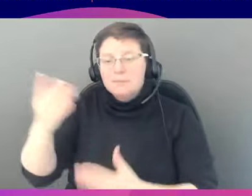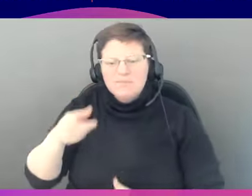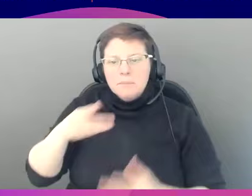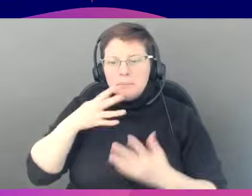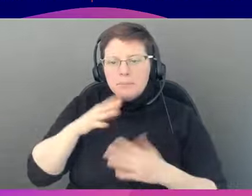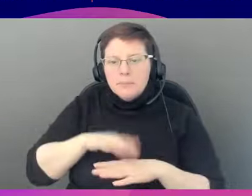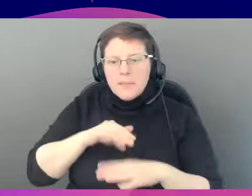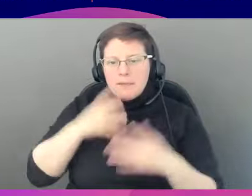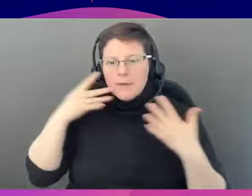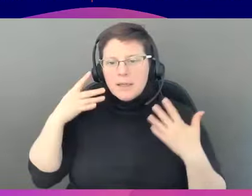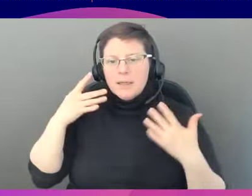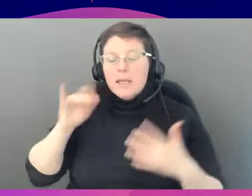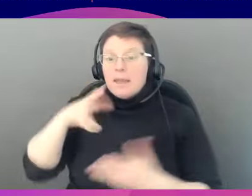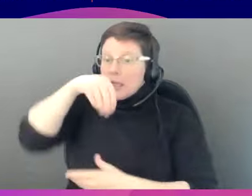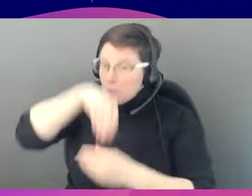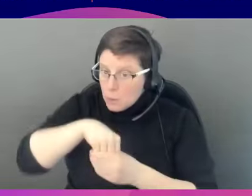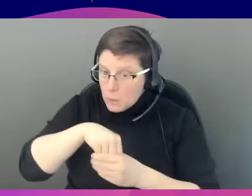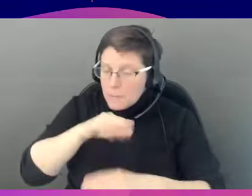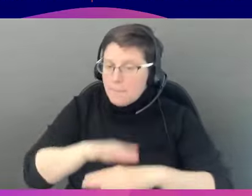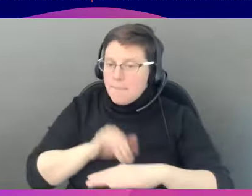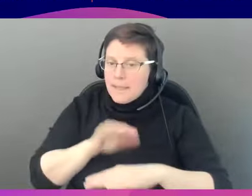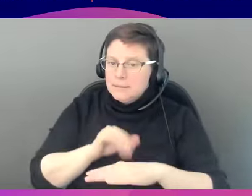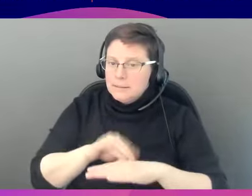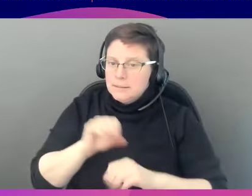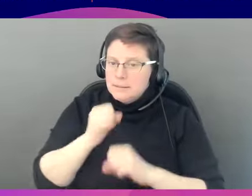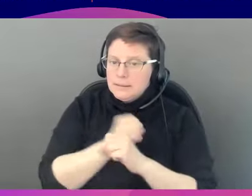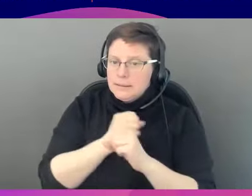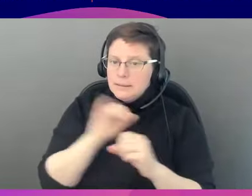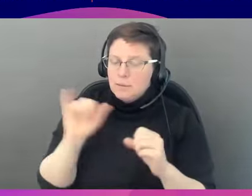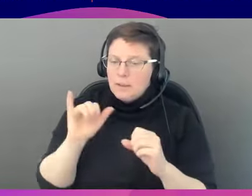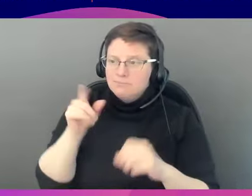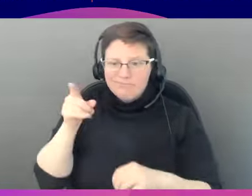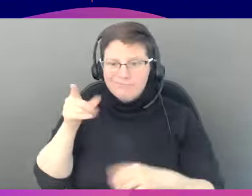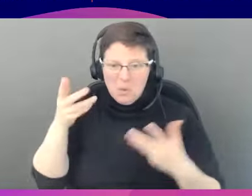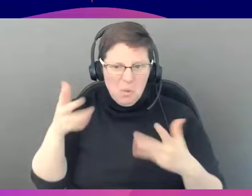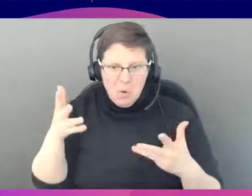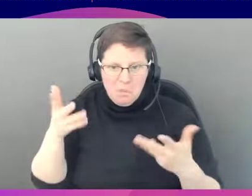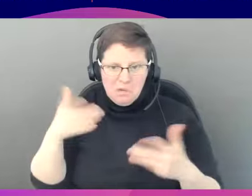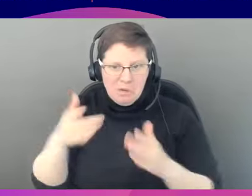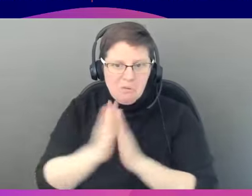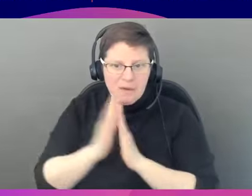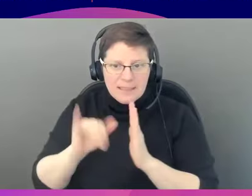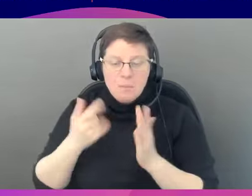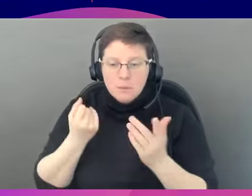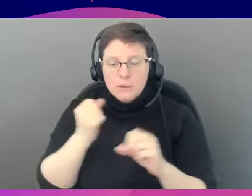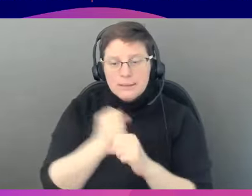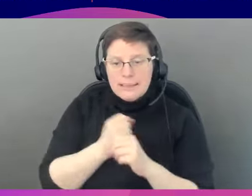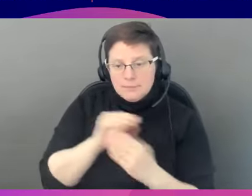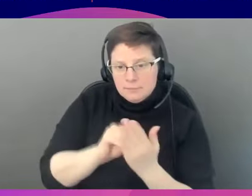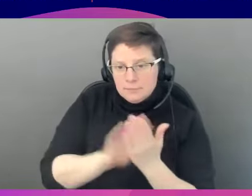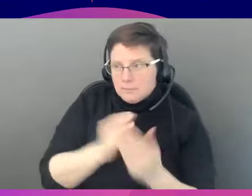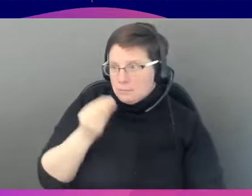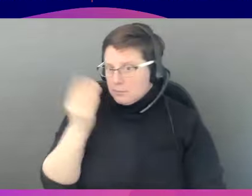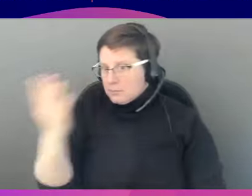their animal stats as well, even though it's not requested. And so reporting stats like that can be a really helpful way of